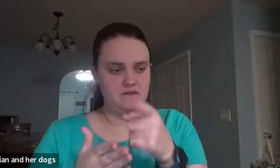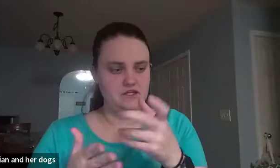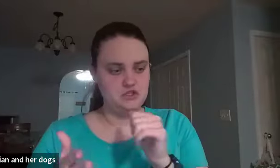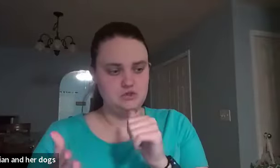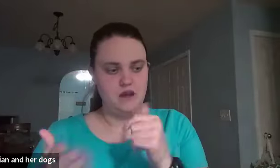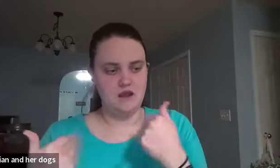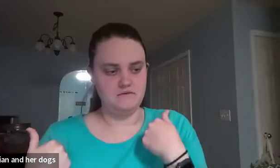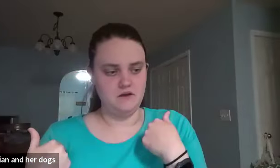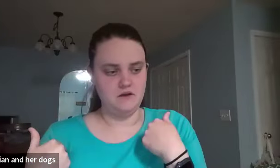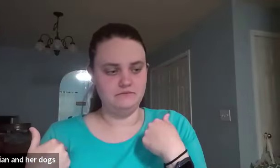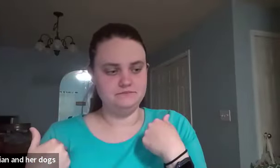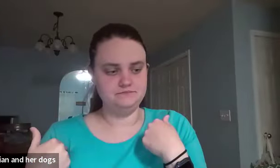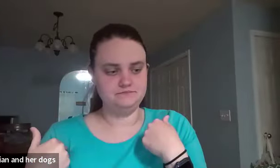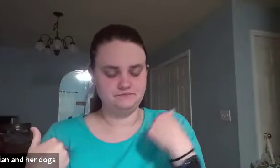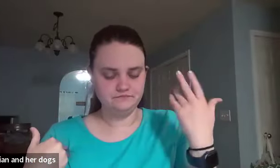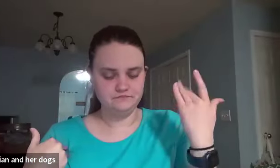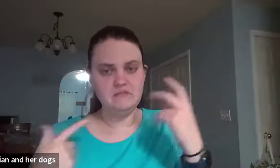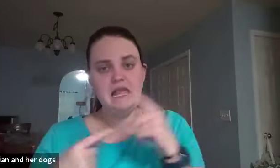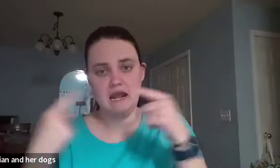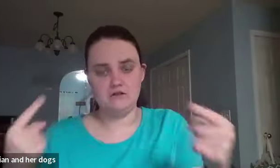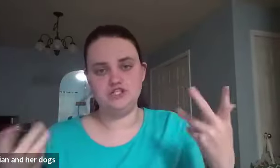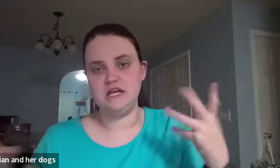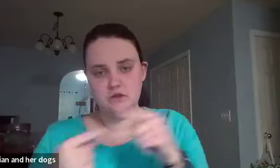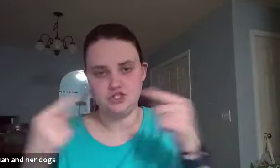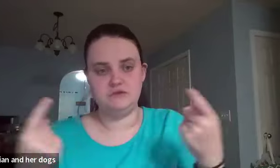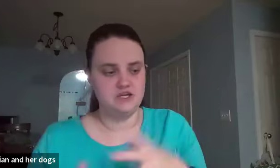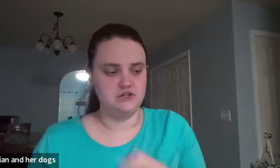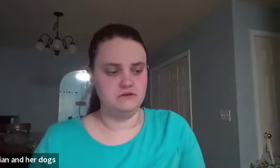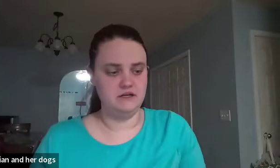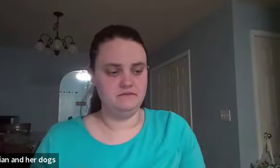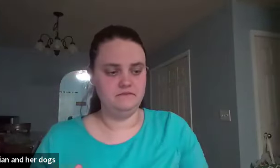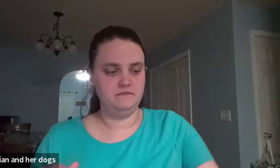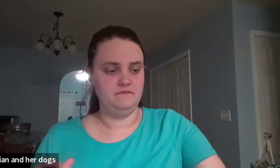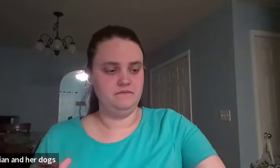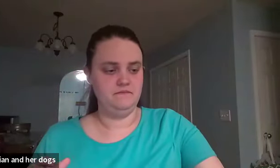that they do have an allergic reaction already.